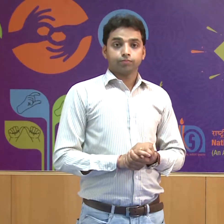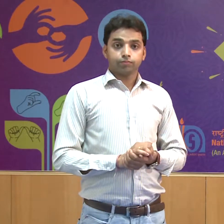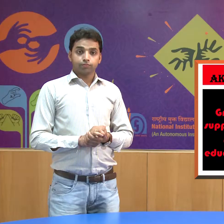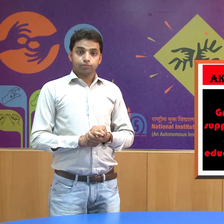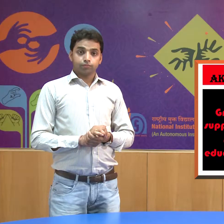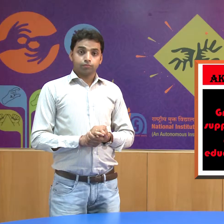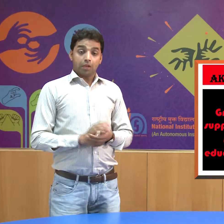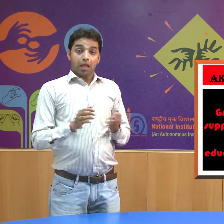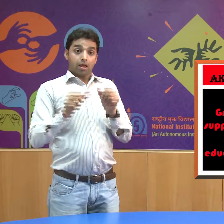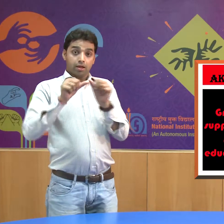Akbar,